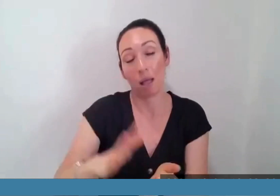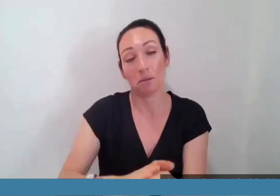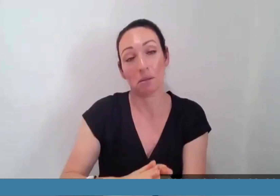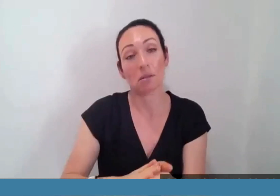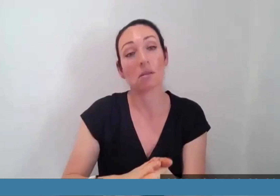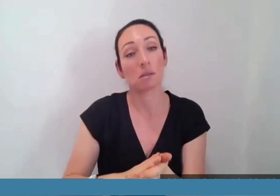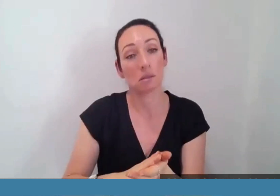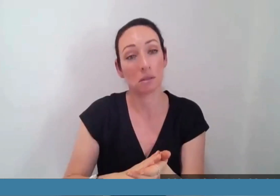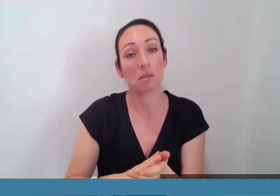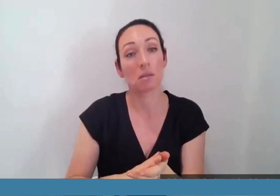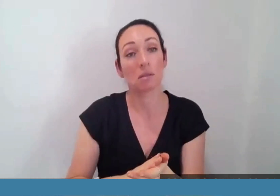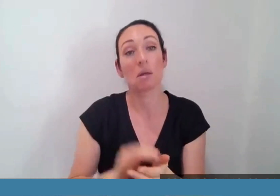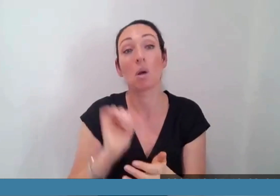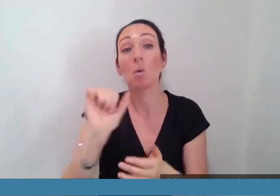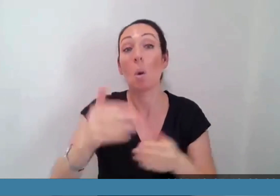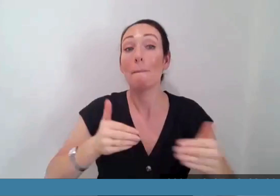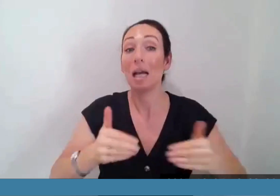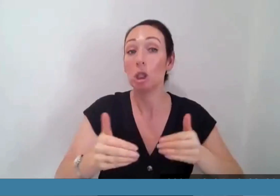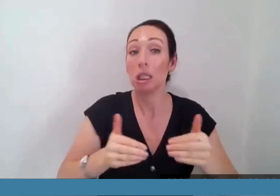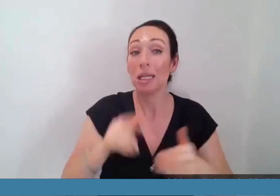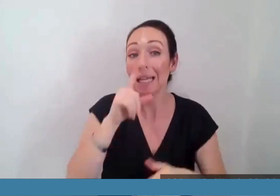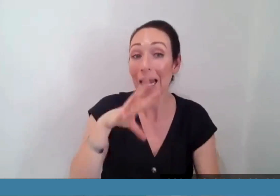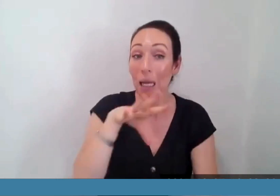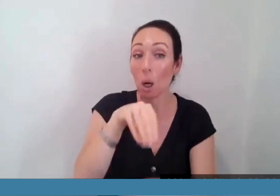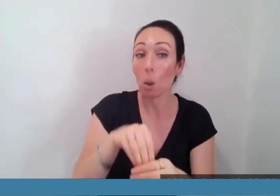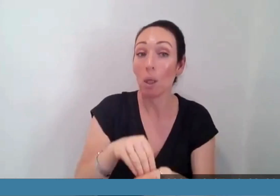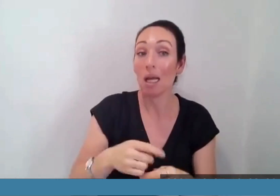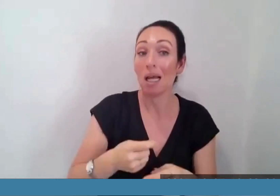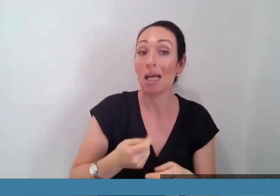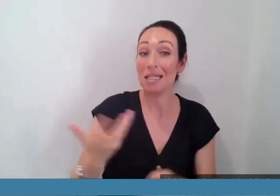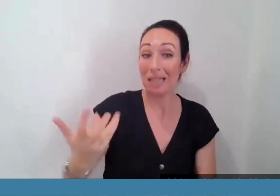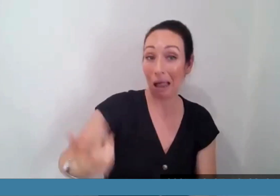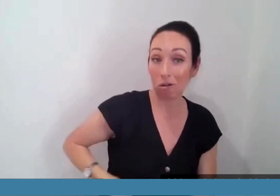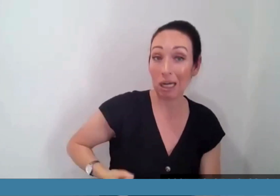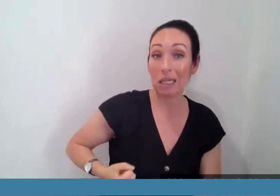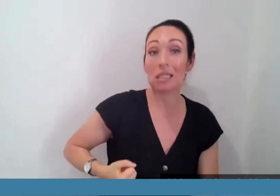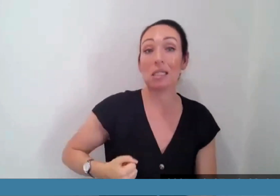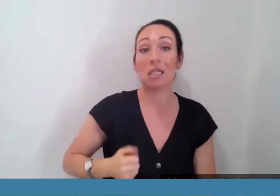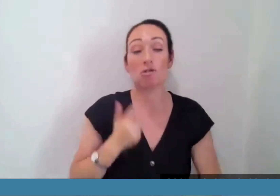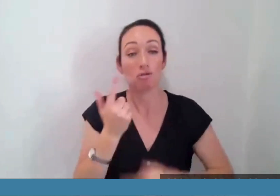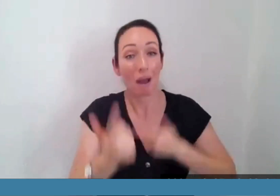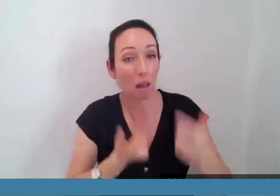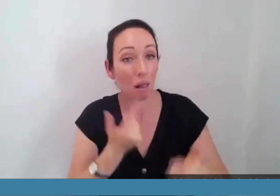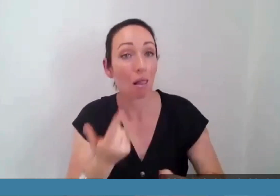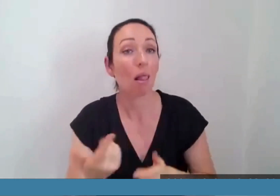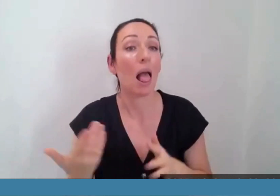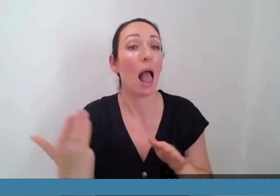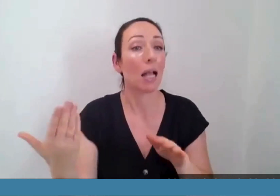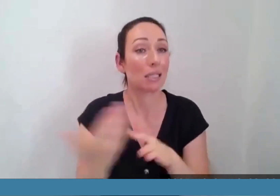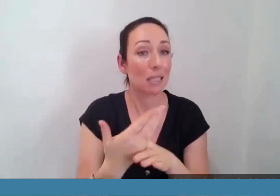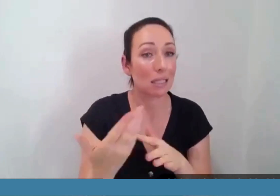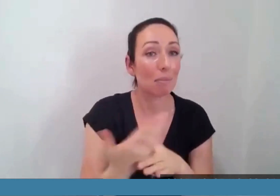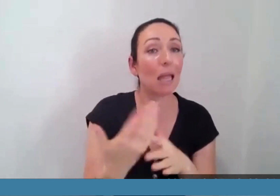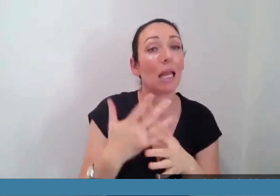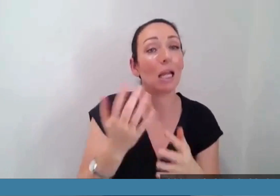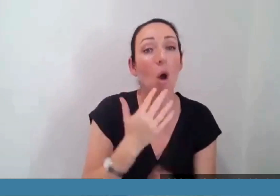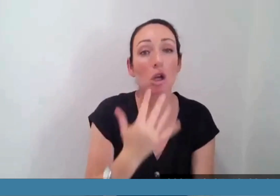Your budget can include salaries, travel, accessibility costs, so Auslan,